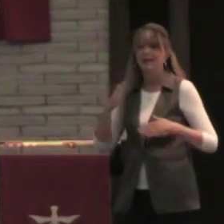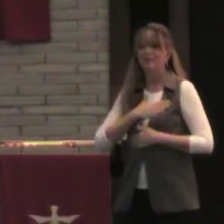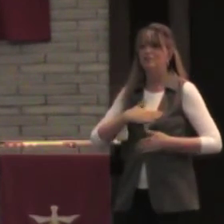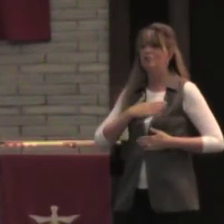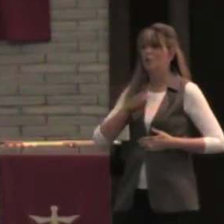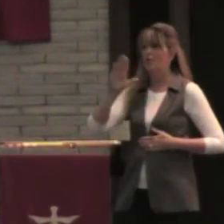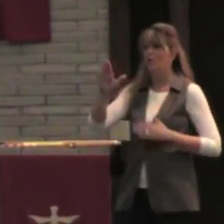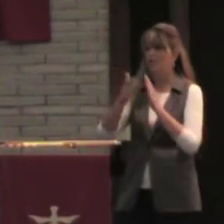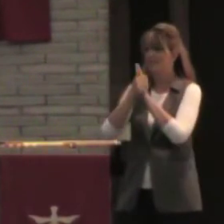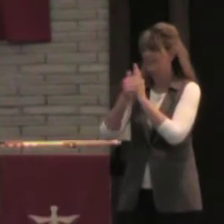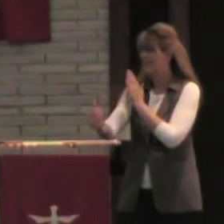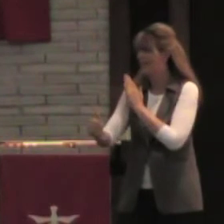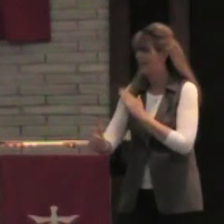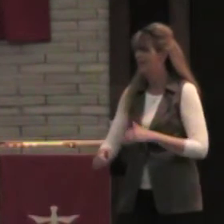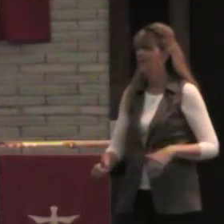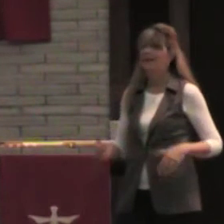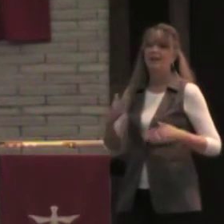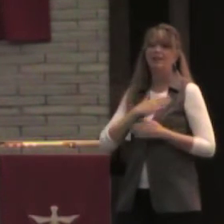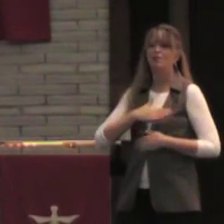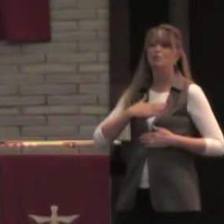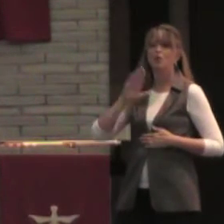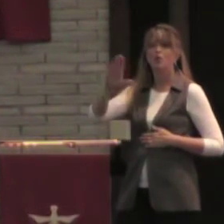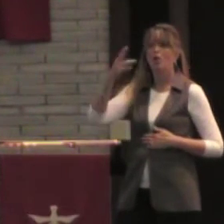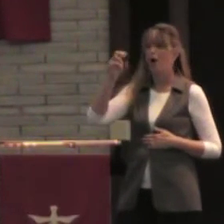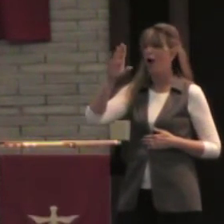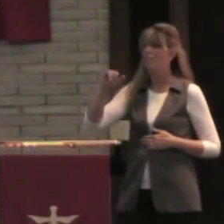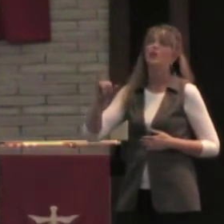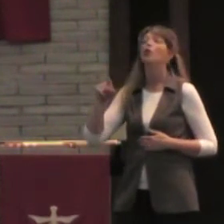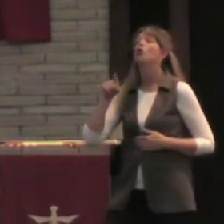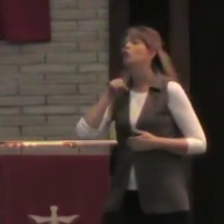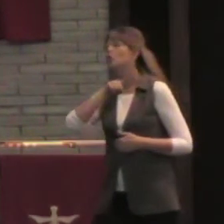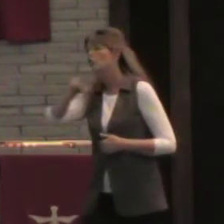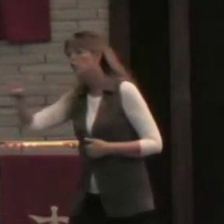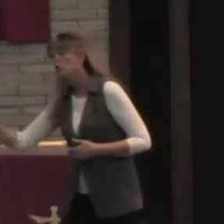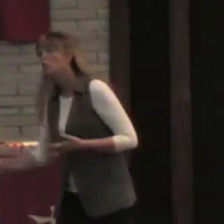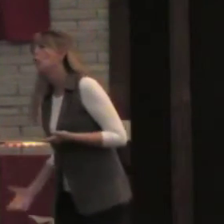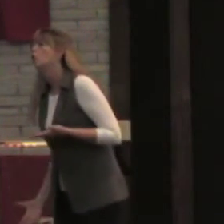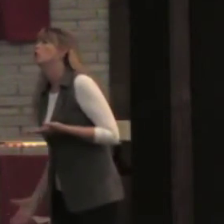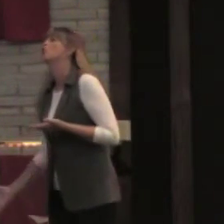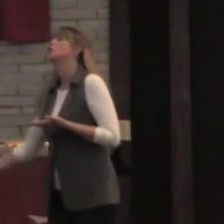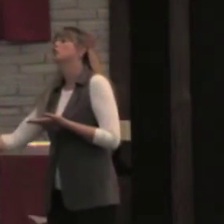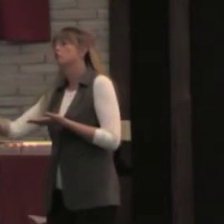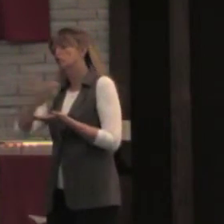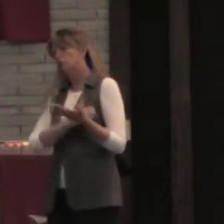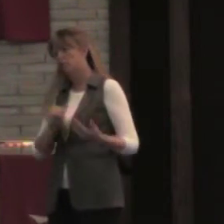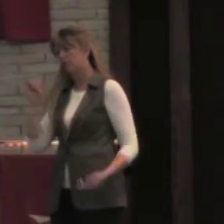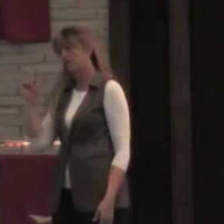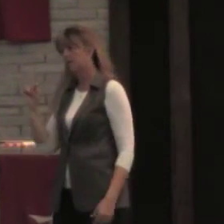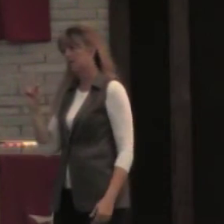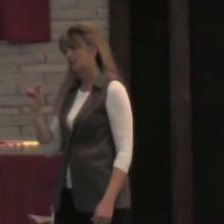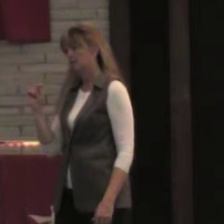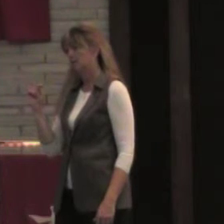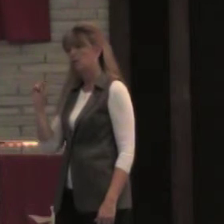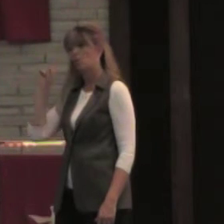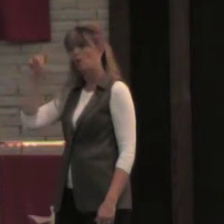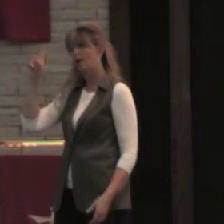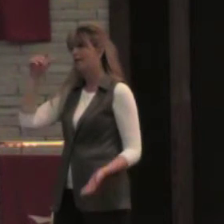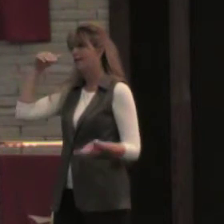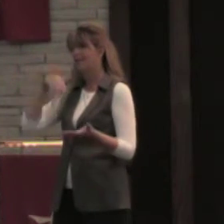career and enjoy your skill and your talent, your hobby. You deserve it.